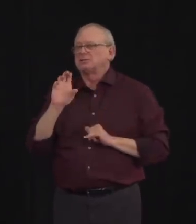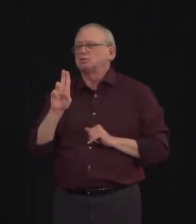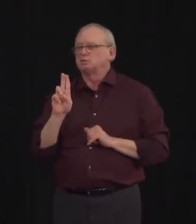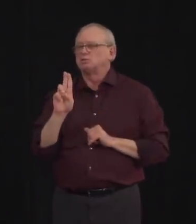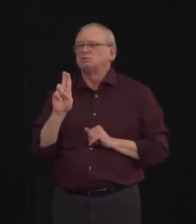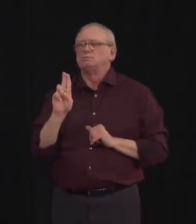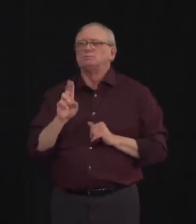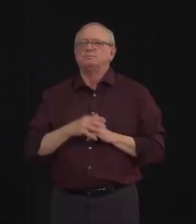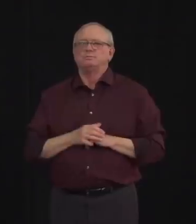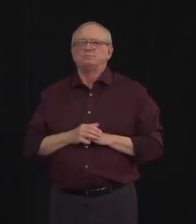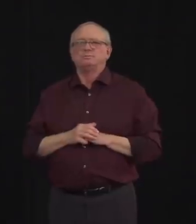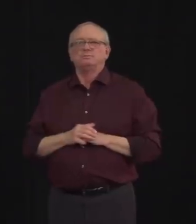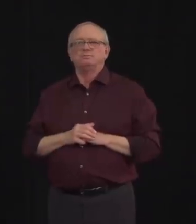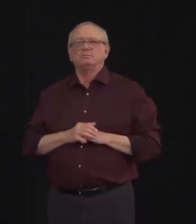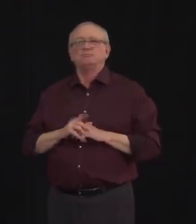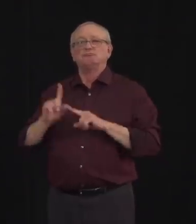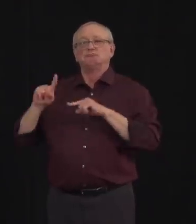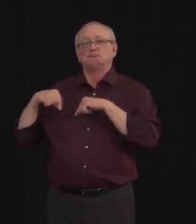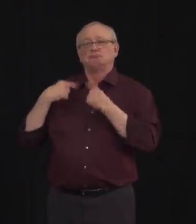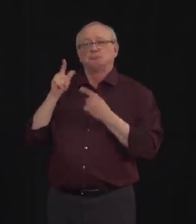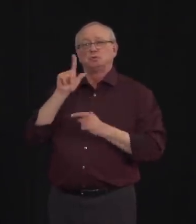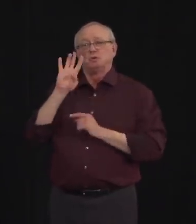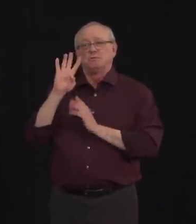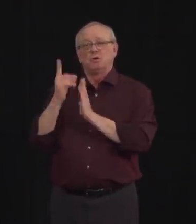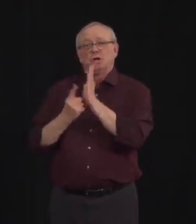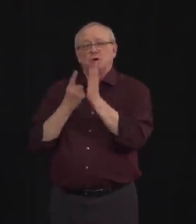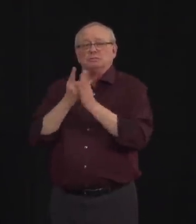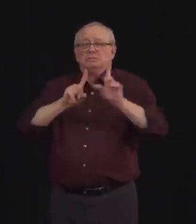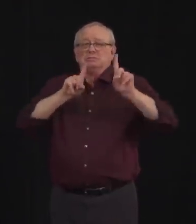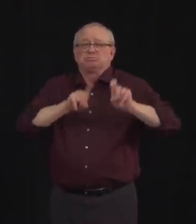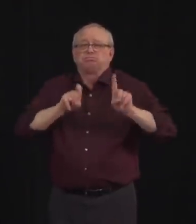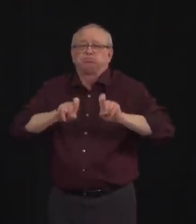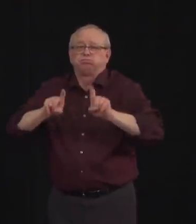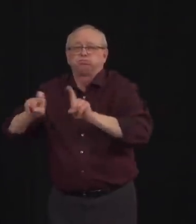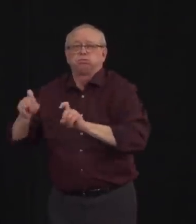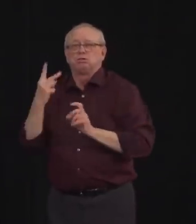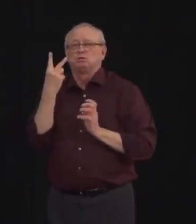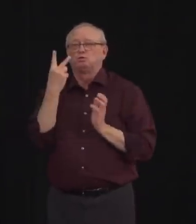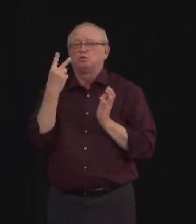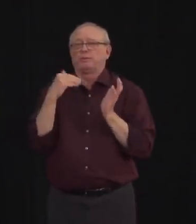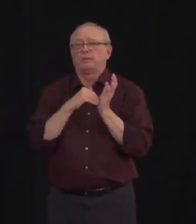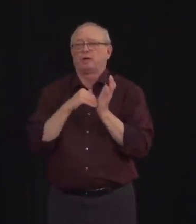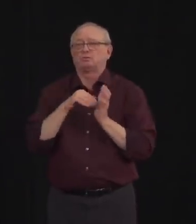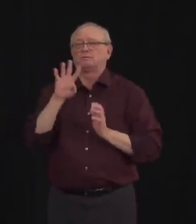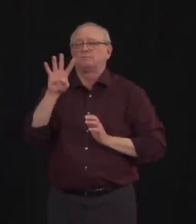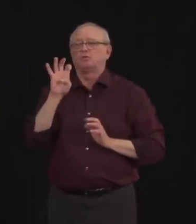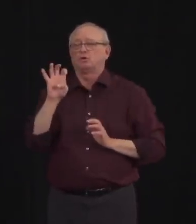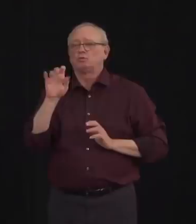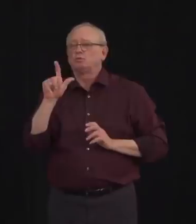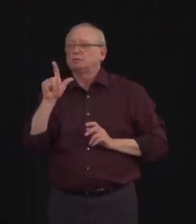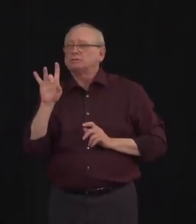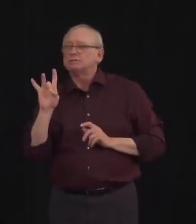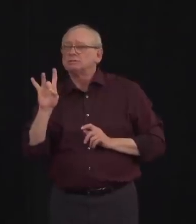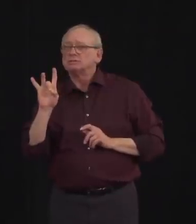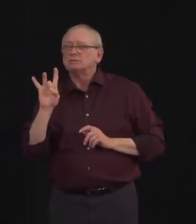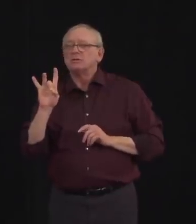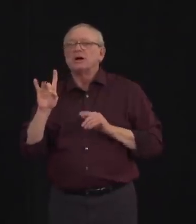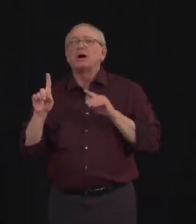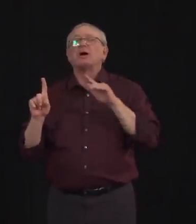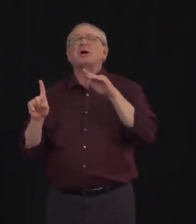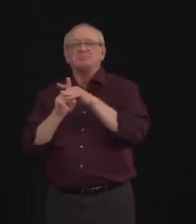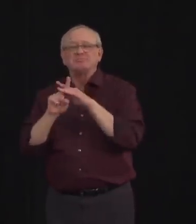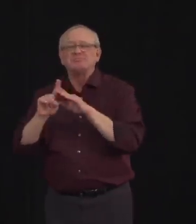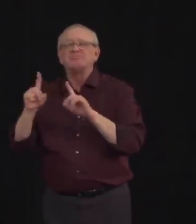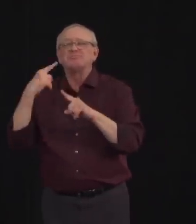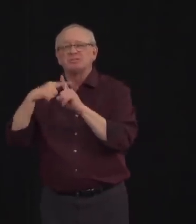out of 2,428 new test results, there were 33 new cases. I'm pleased to report there are no